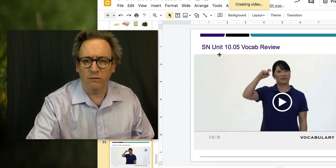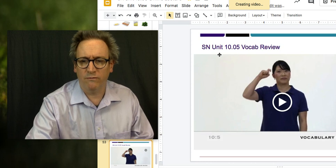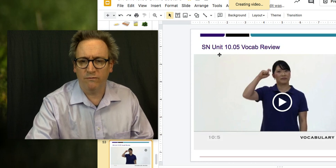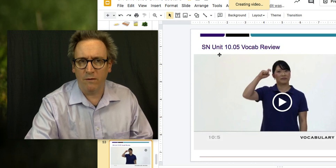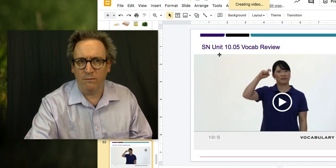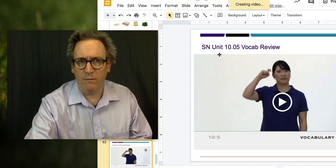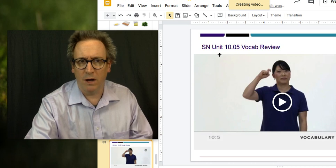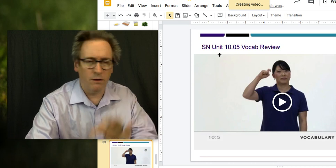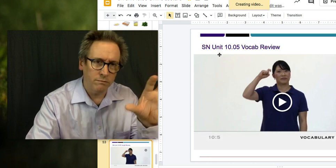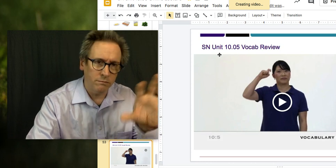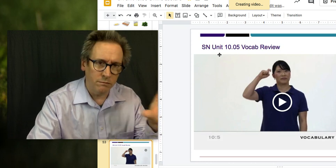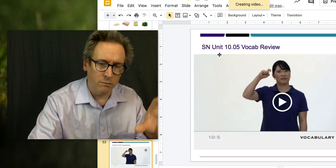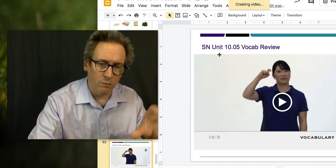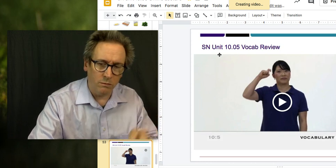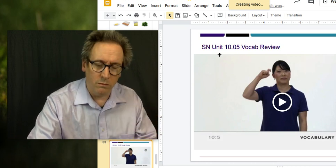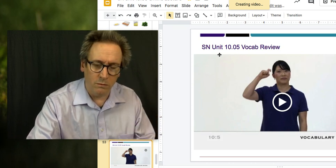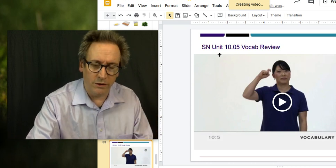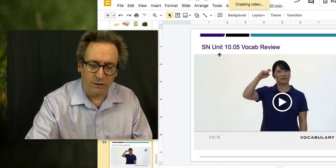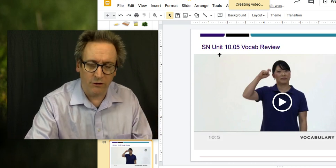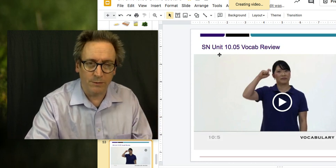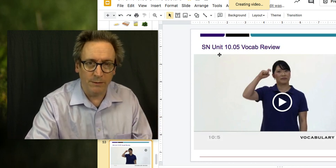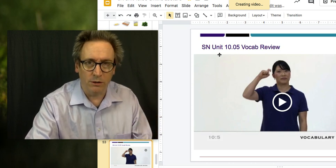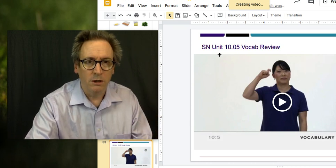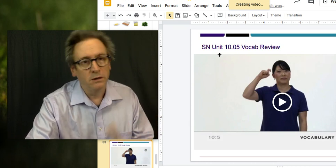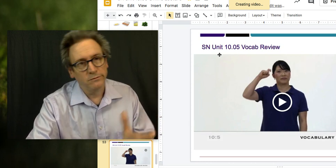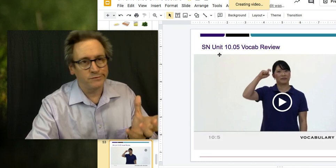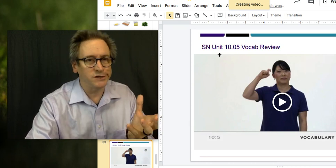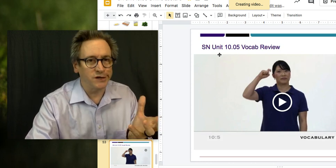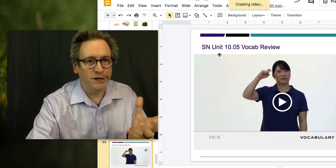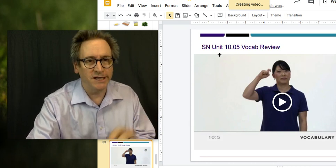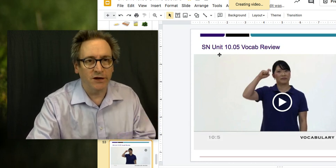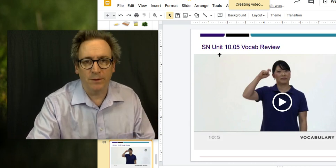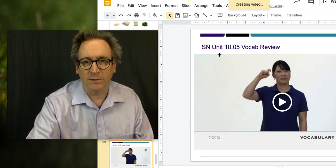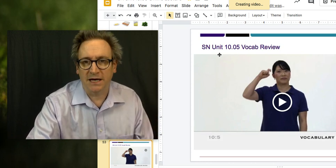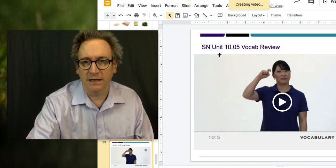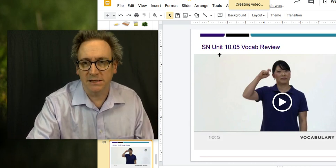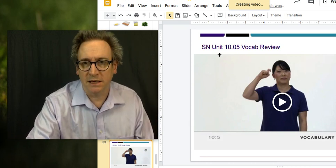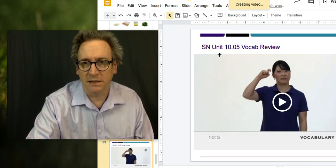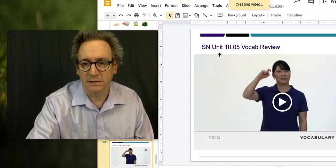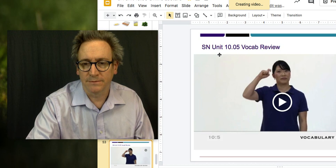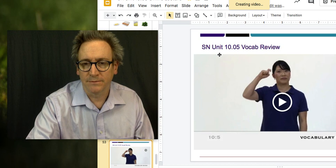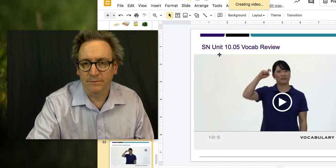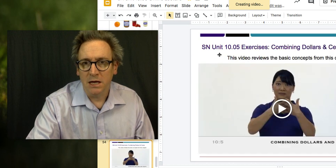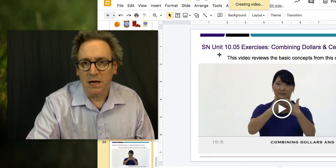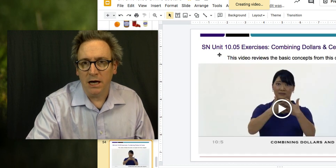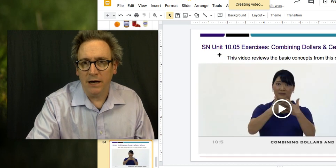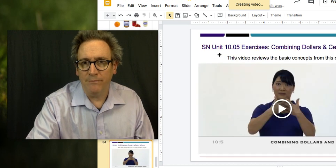slideshow from with other people, just so you can see other people citing these sounds.